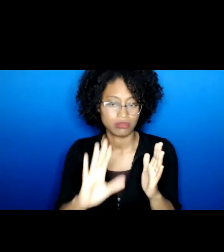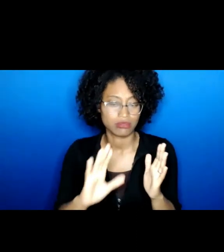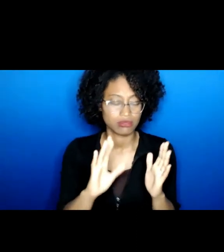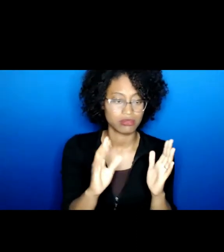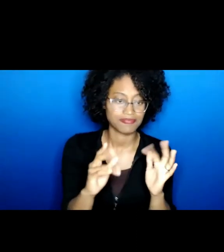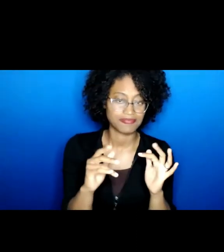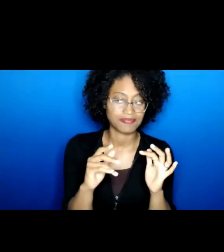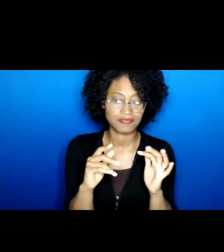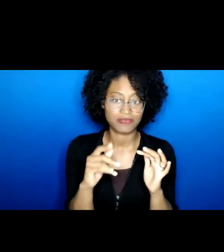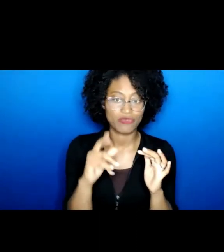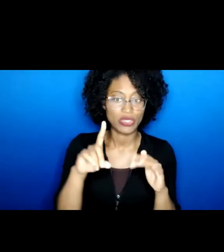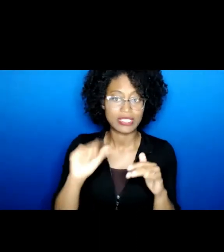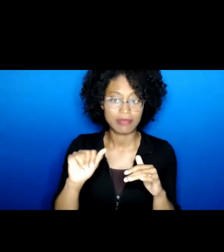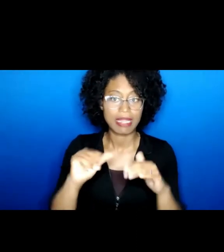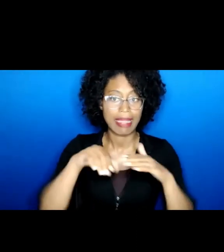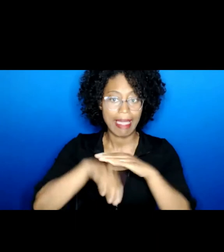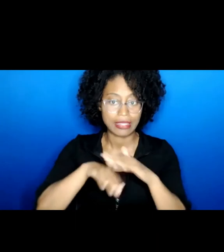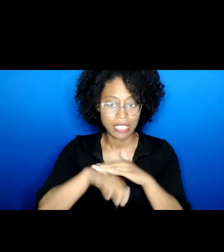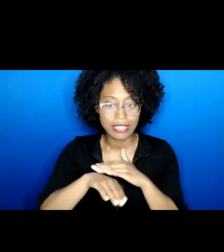disability